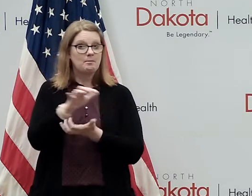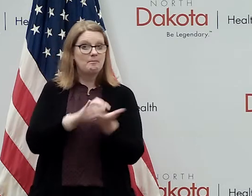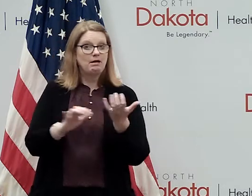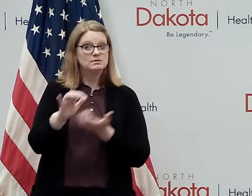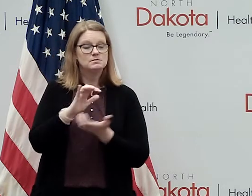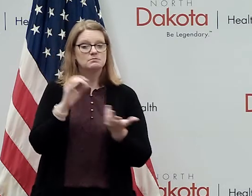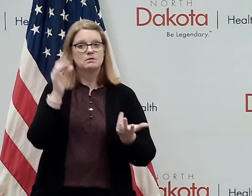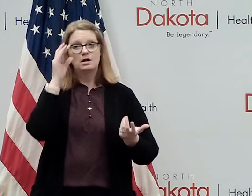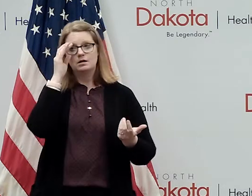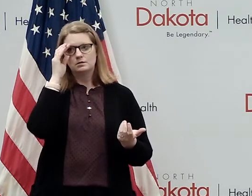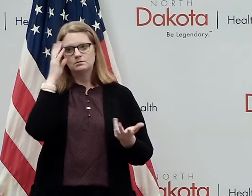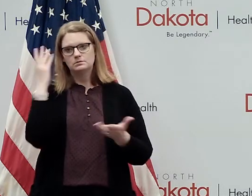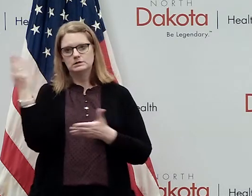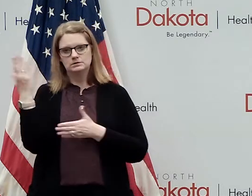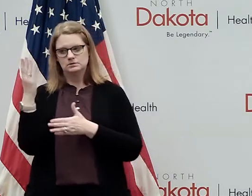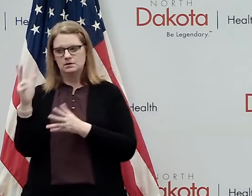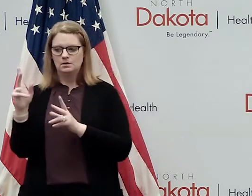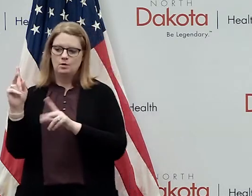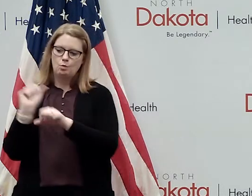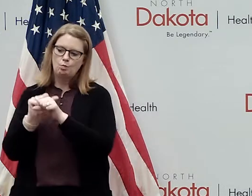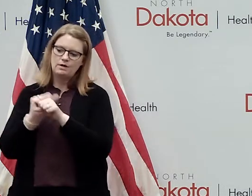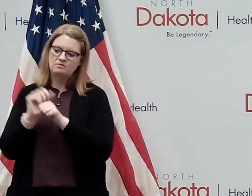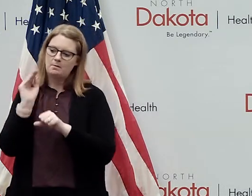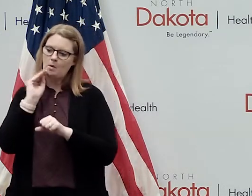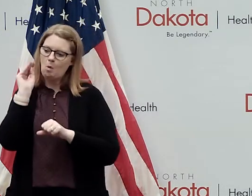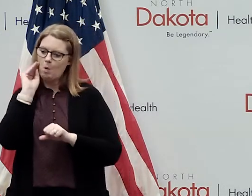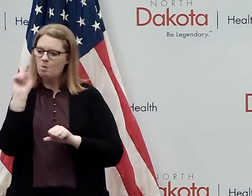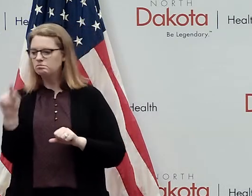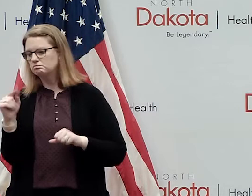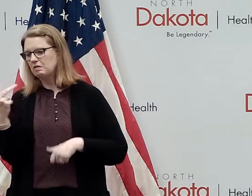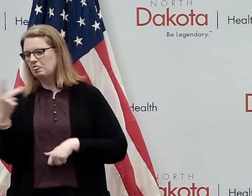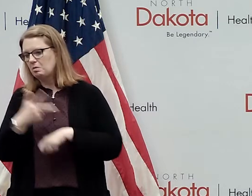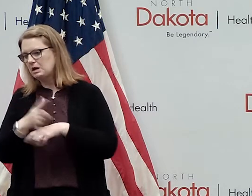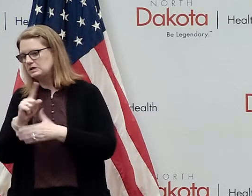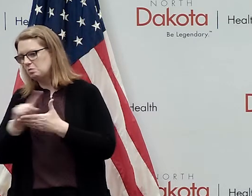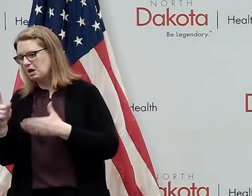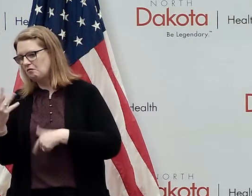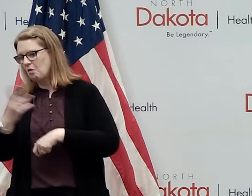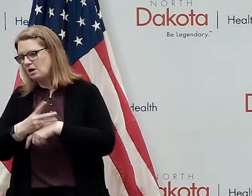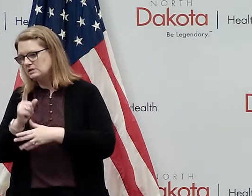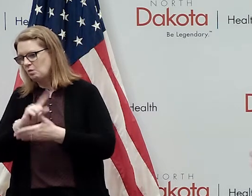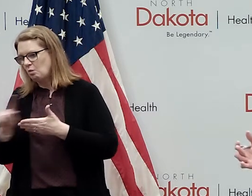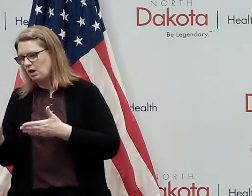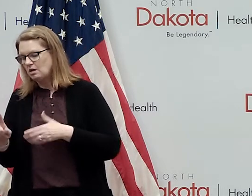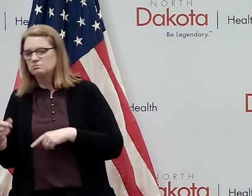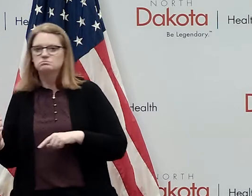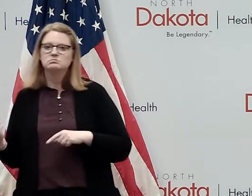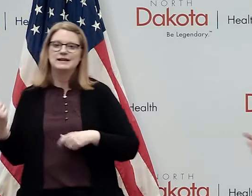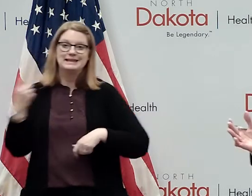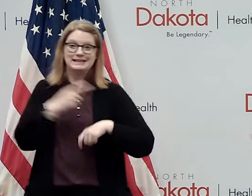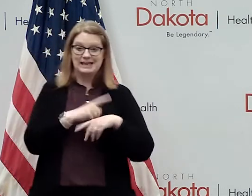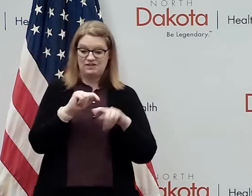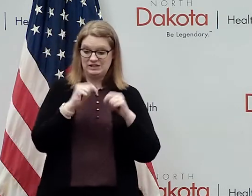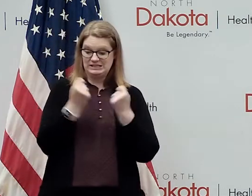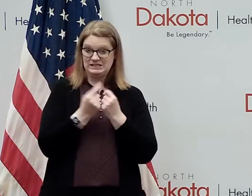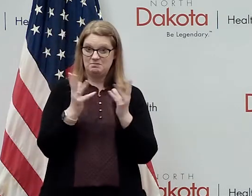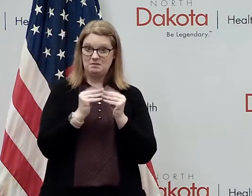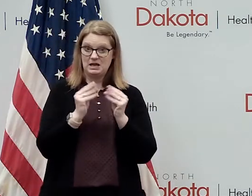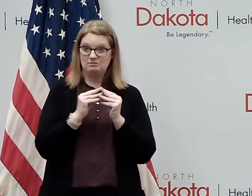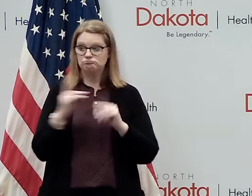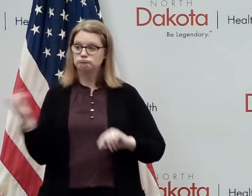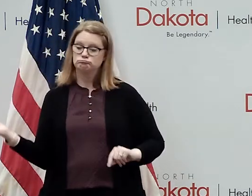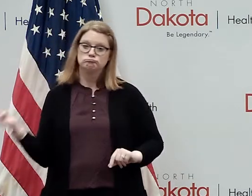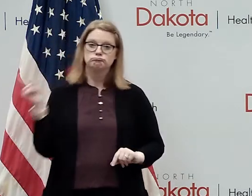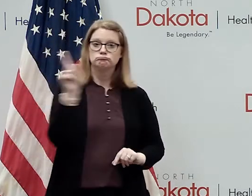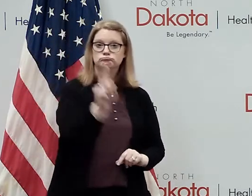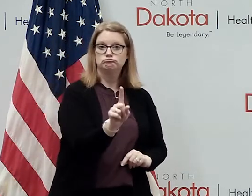somebody might work from home, 3 days a week or 4 days a week. And on the day that you're having a team meeting and you need everybody there together